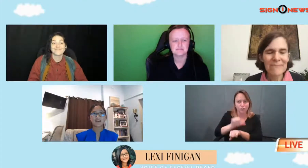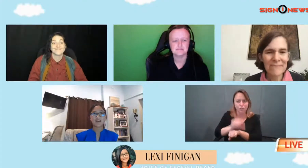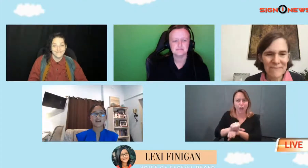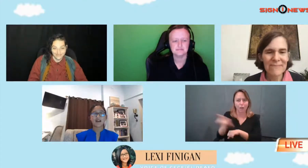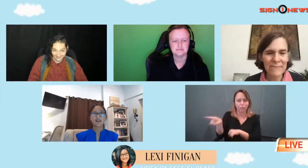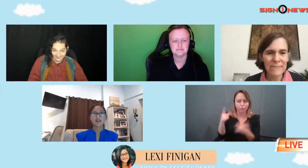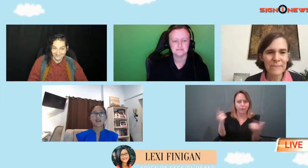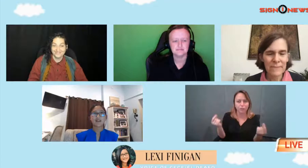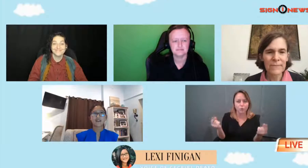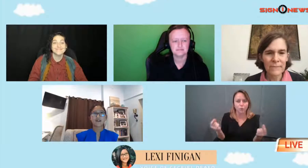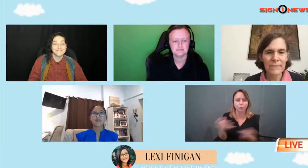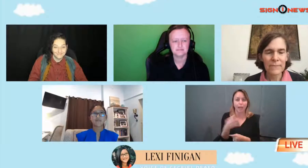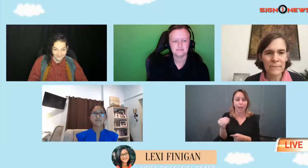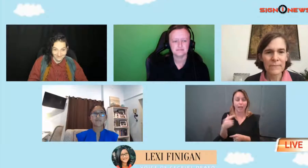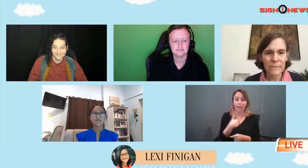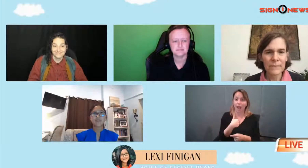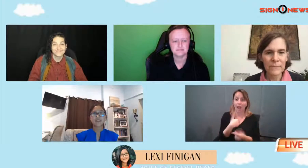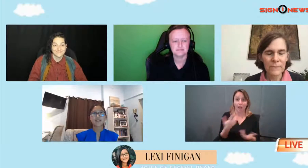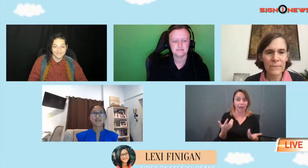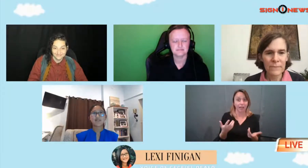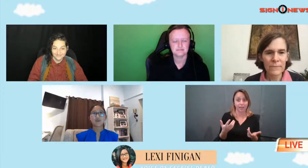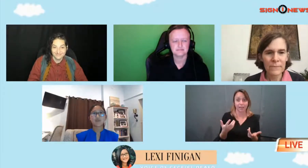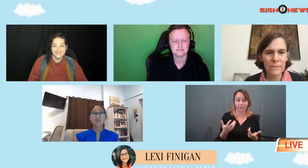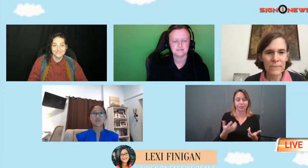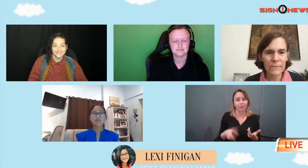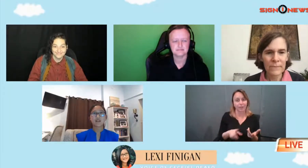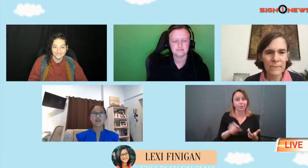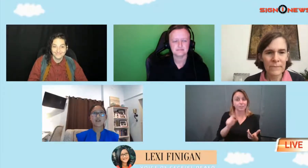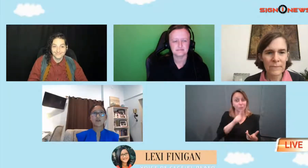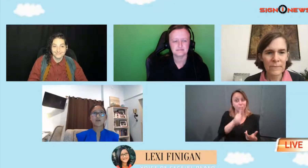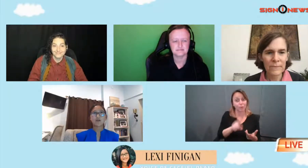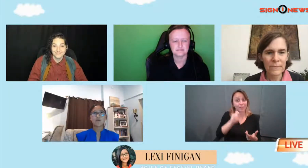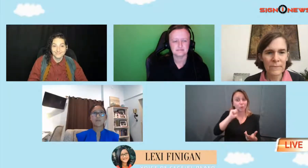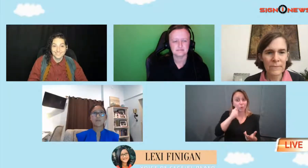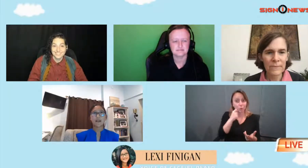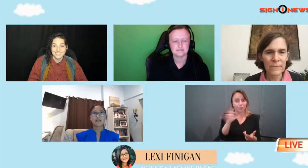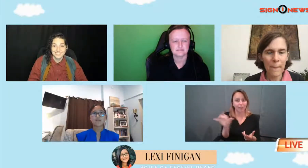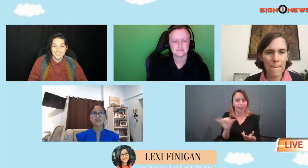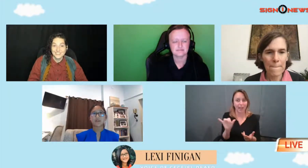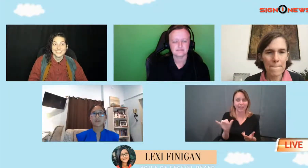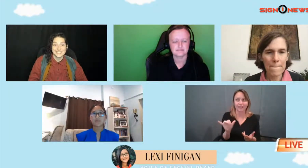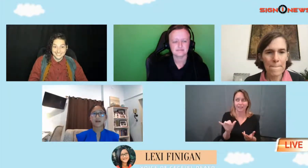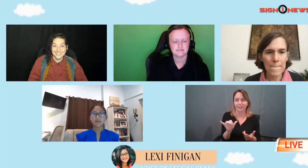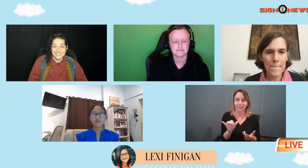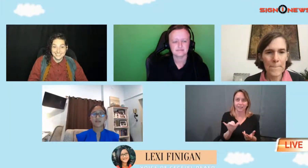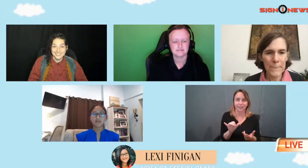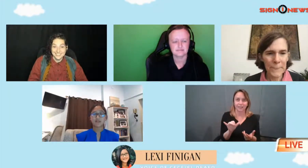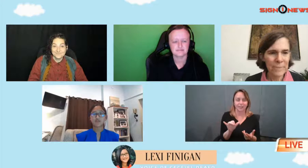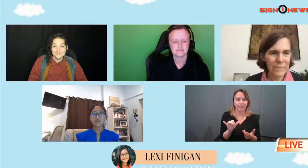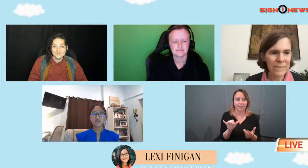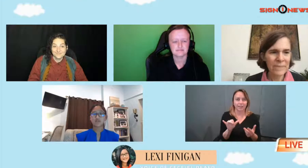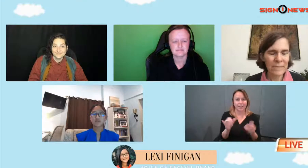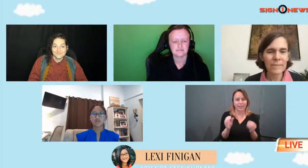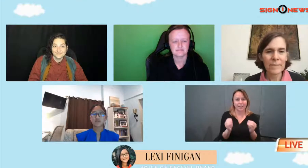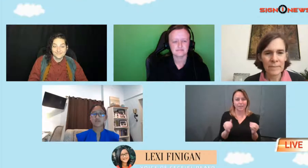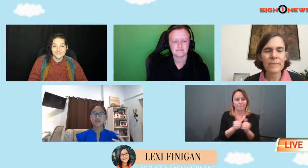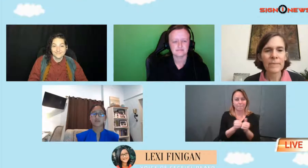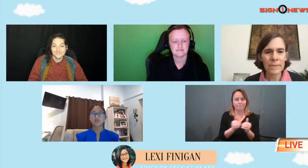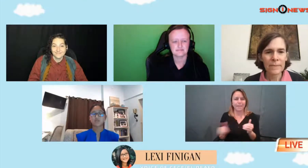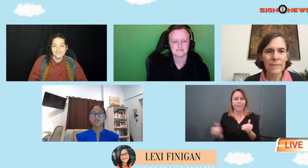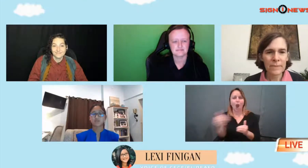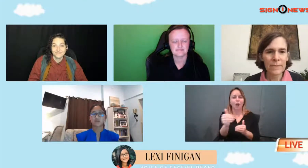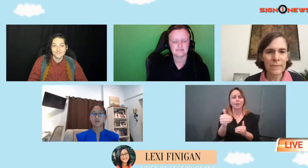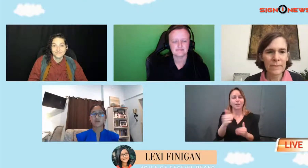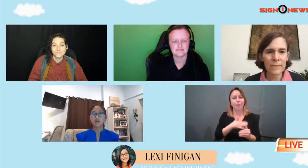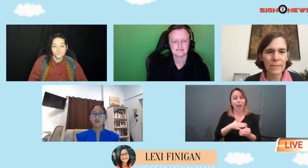and and it was so cool to like go past beyond my potential to be